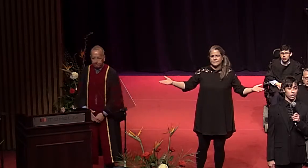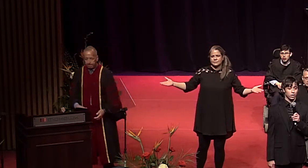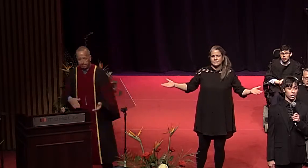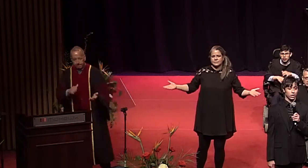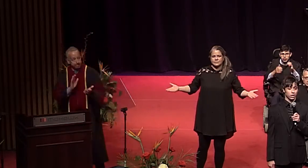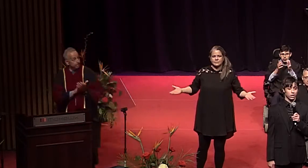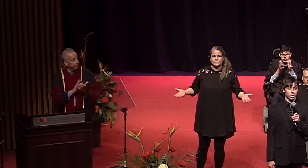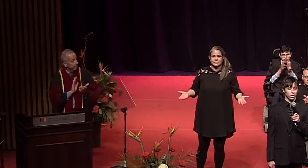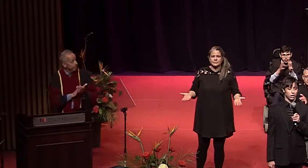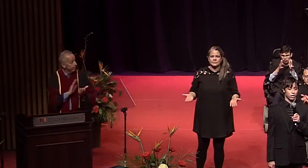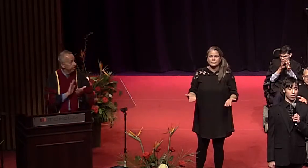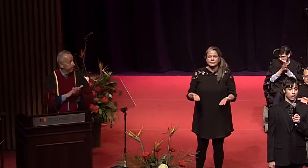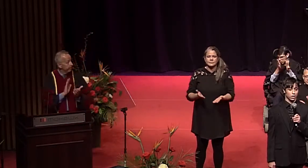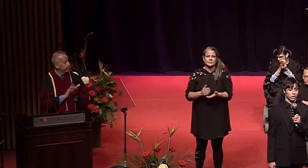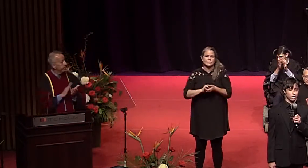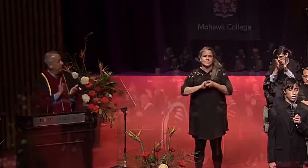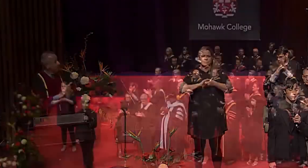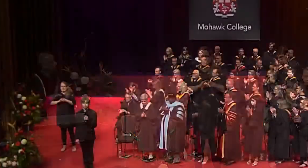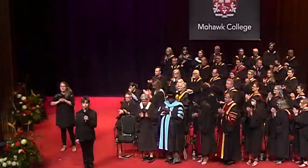thee.